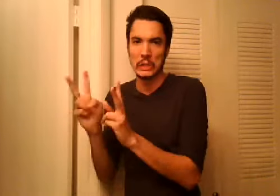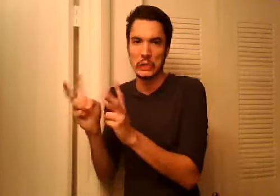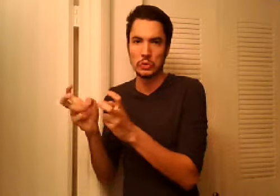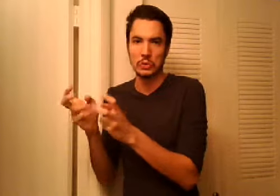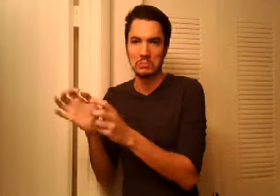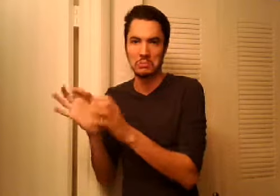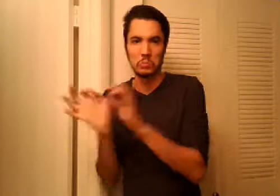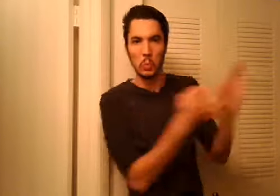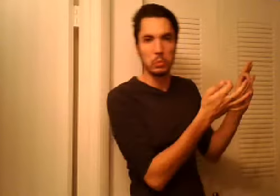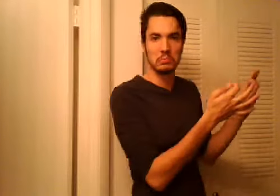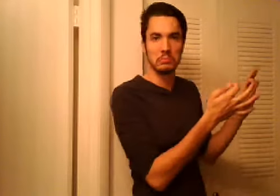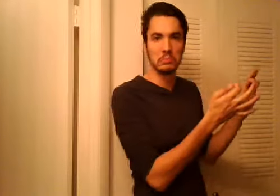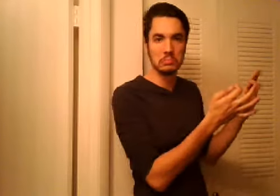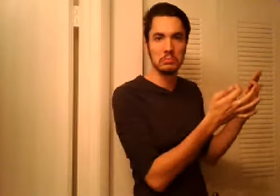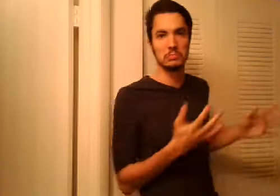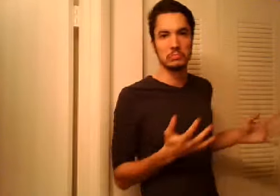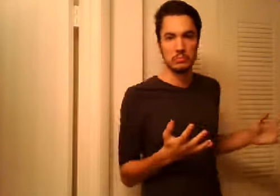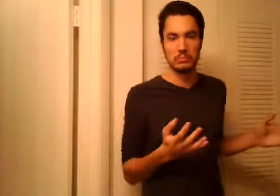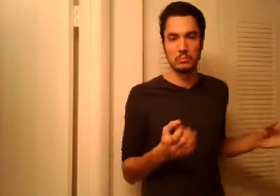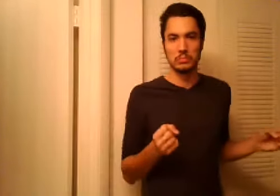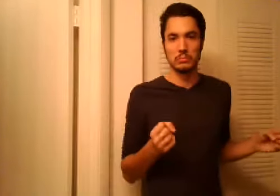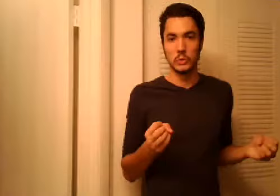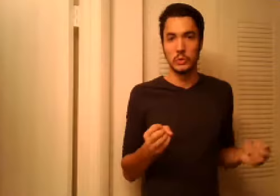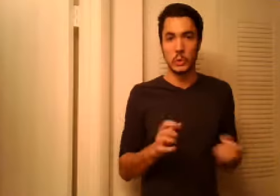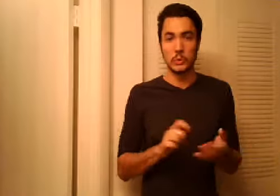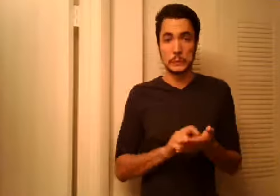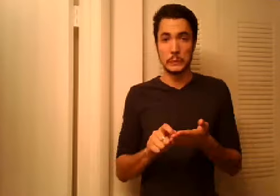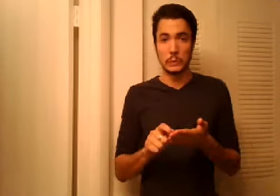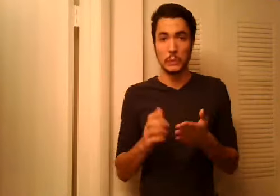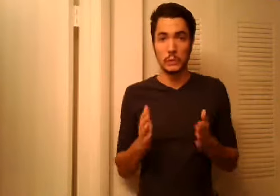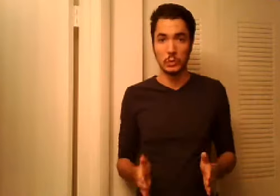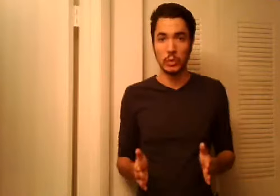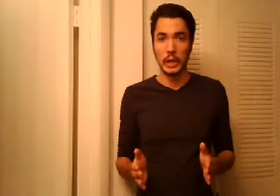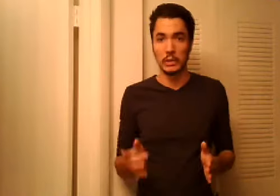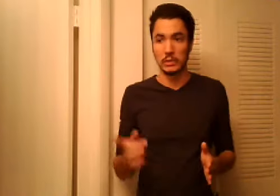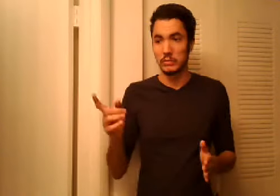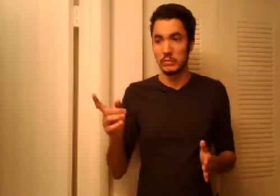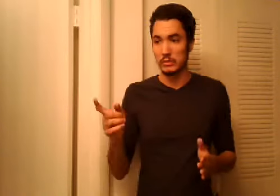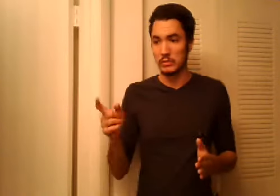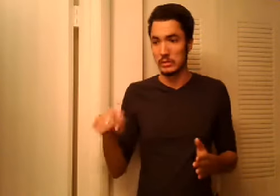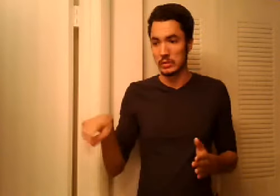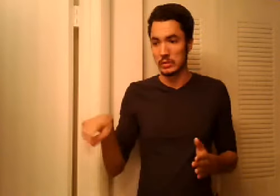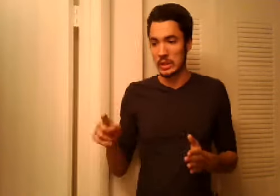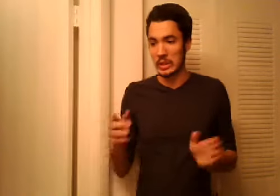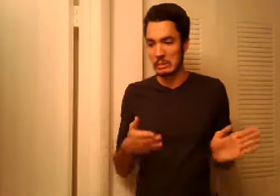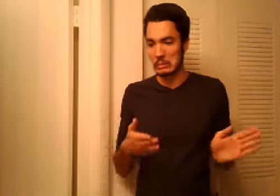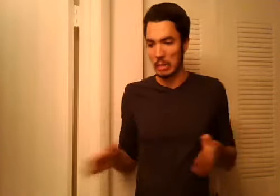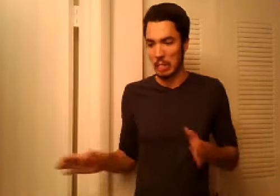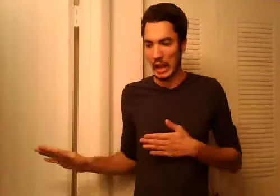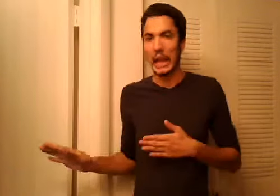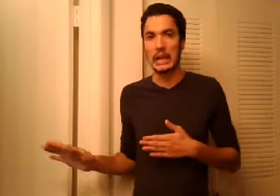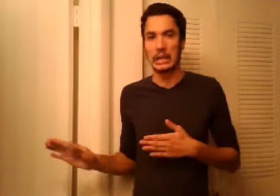Frank, right, this idea of these explosive social issues that we use by the Republican Party were a case of ideology,